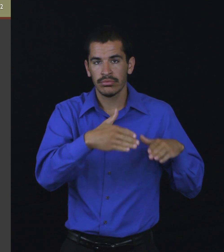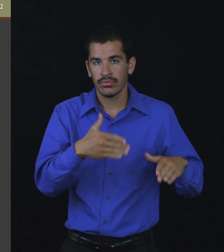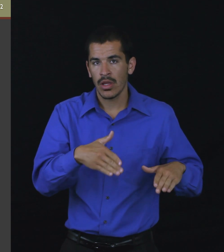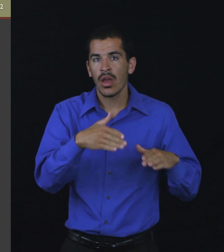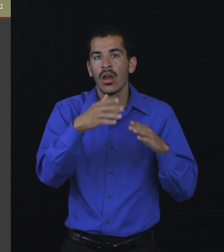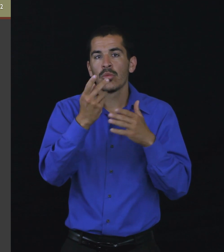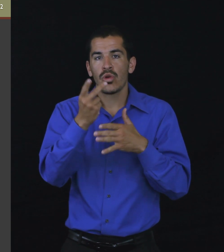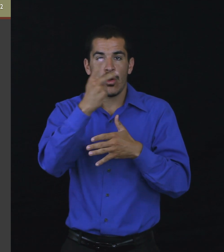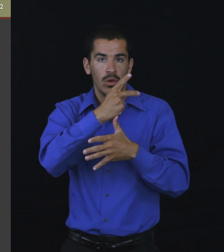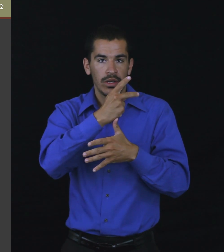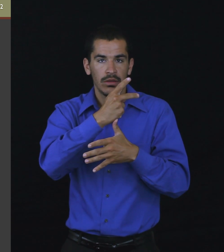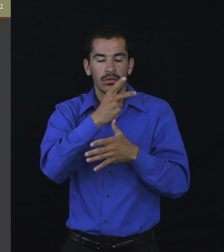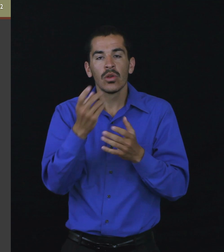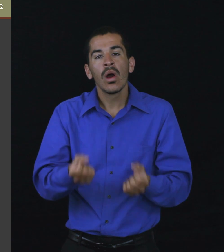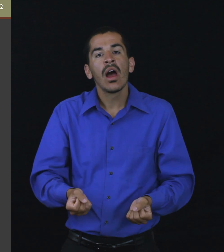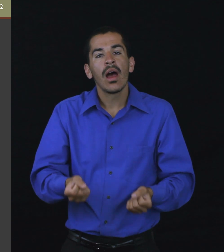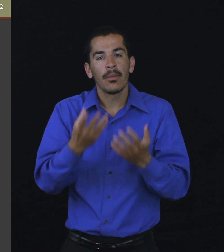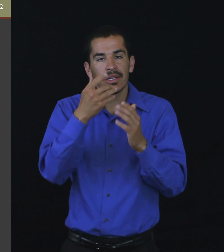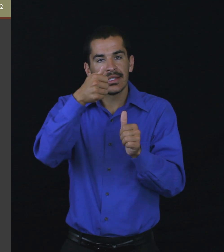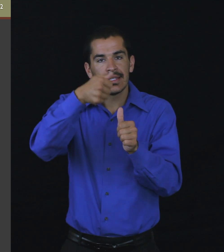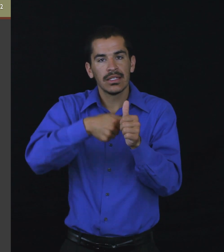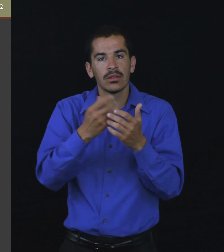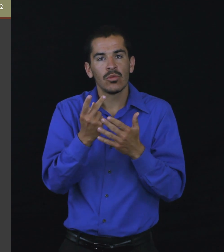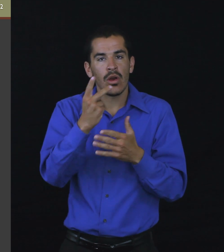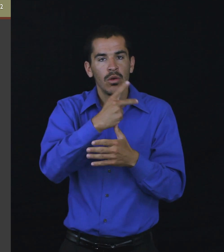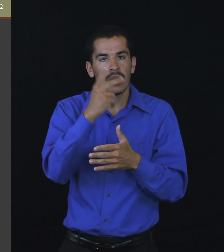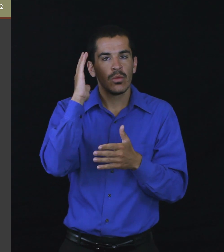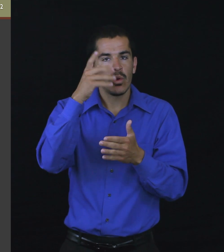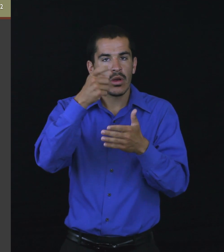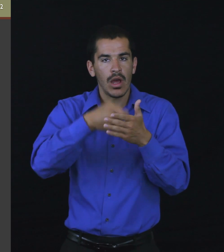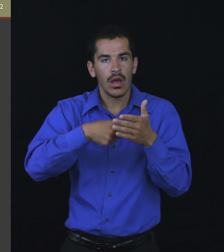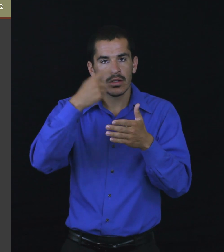much each priority would cost to build.